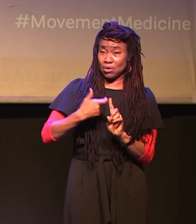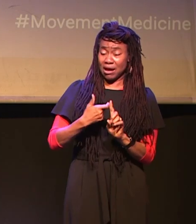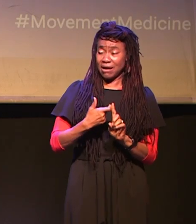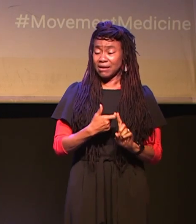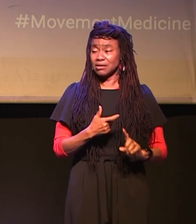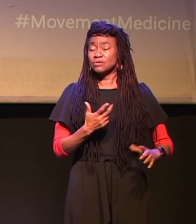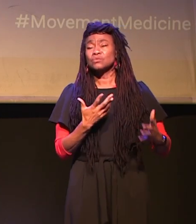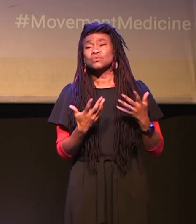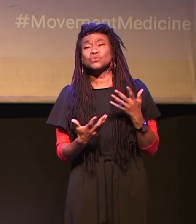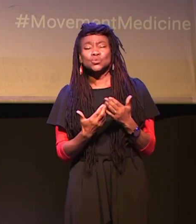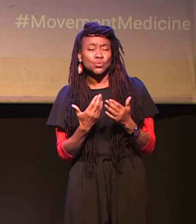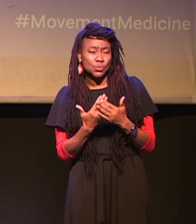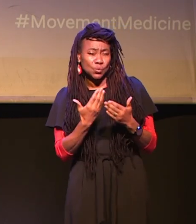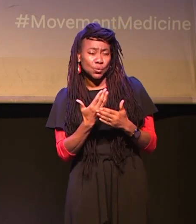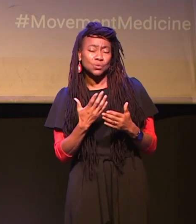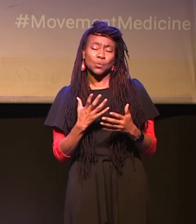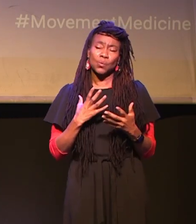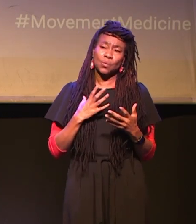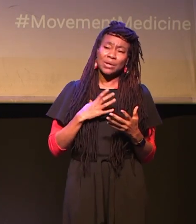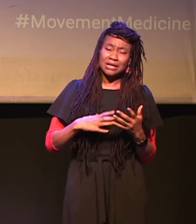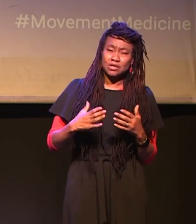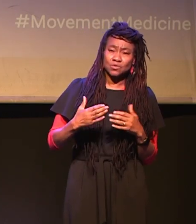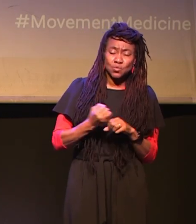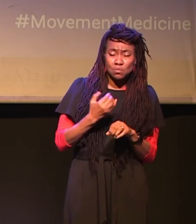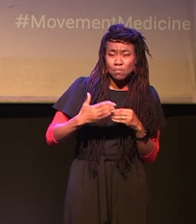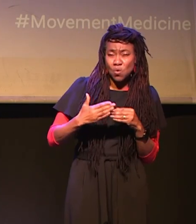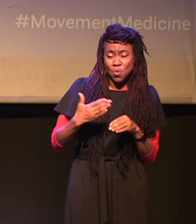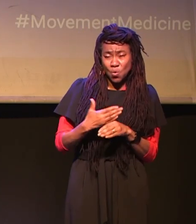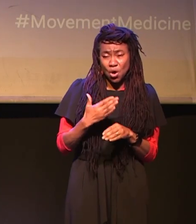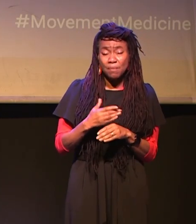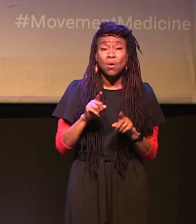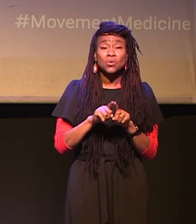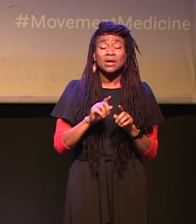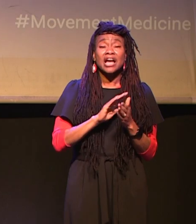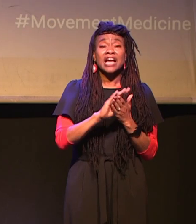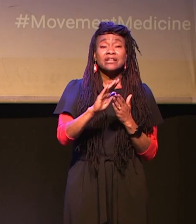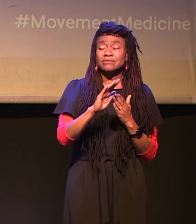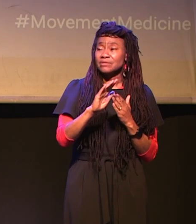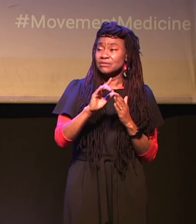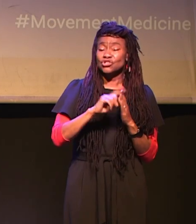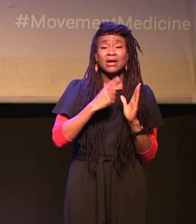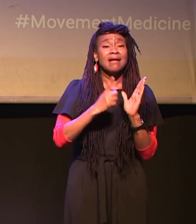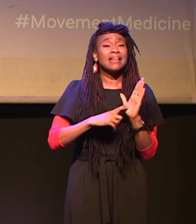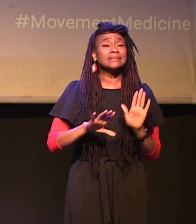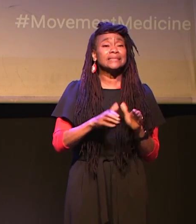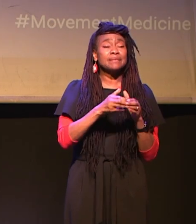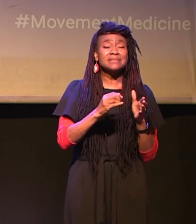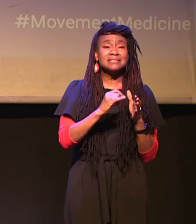So we have work to do. And I also really want to appreciate the HDL team and Stephanie in China and others who like